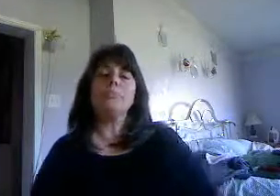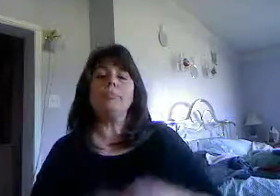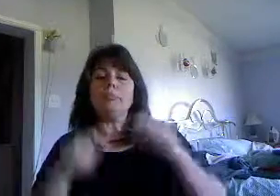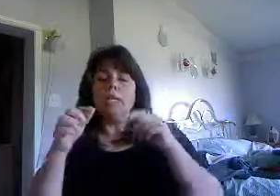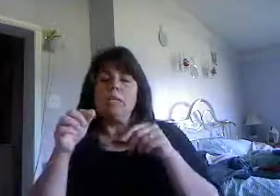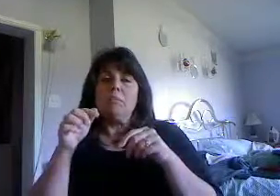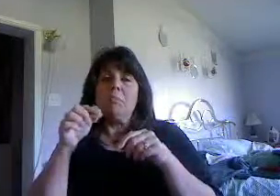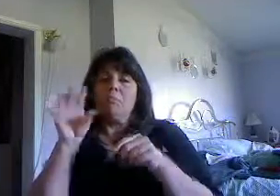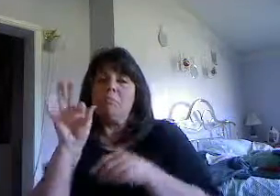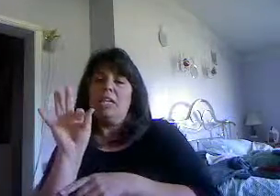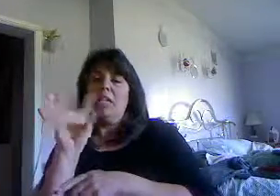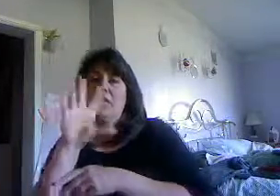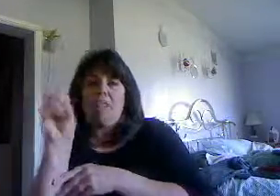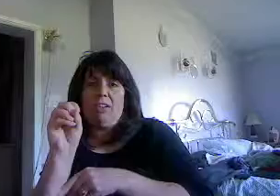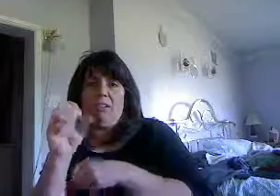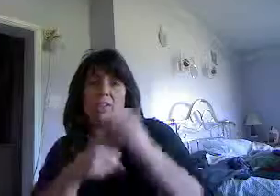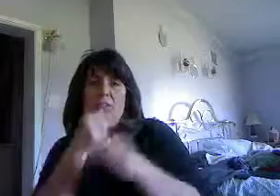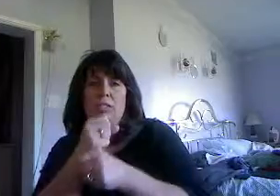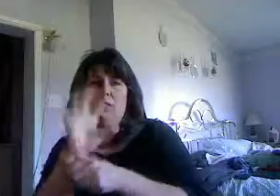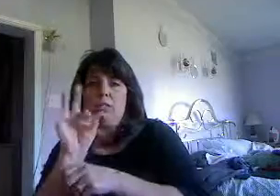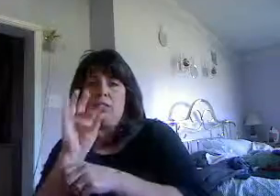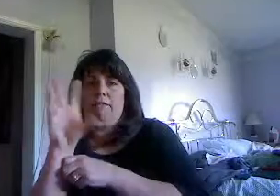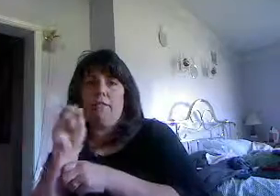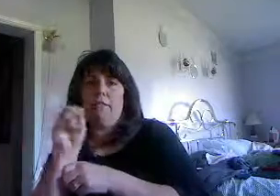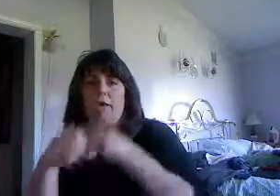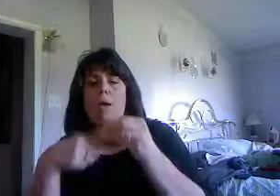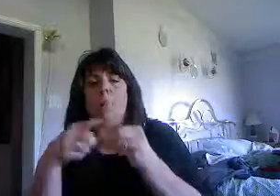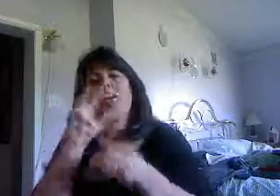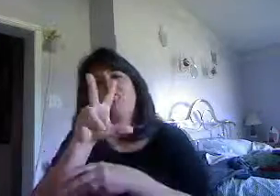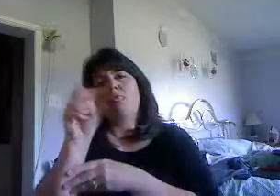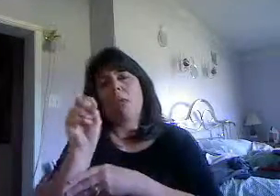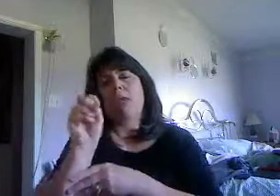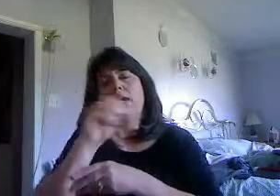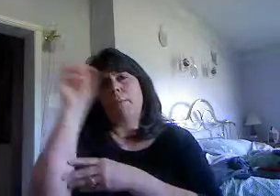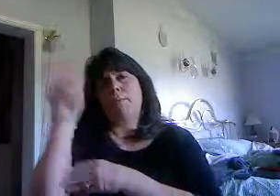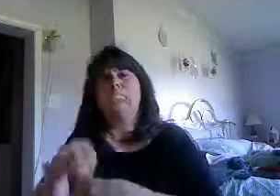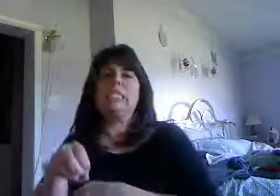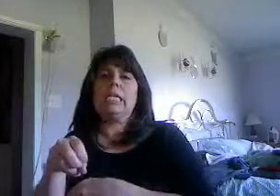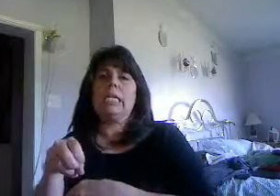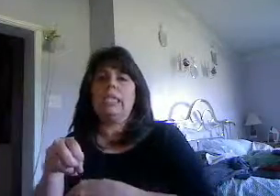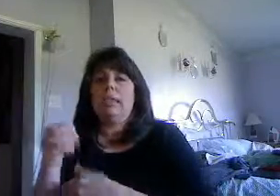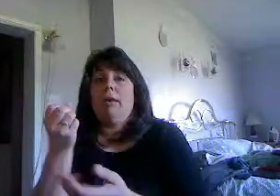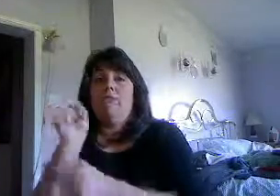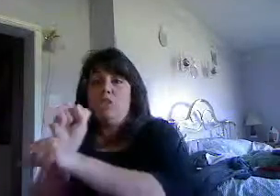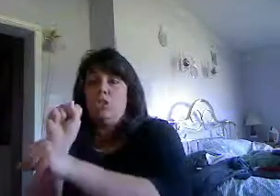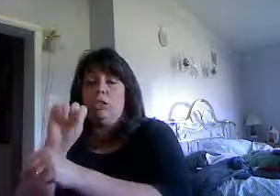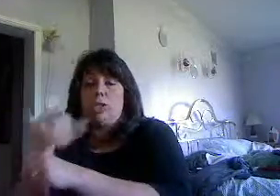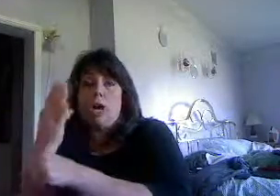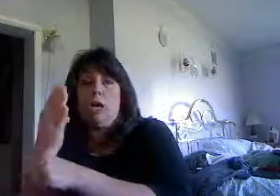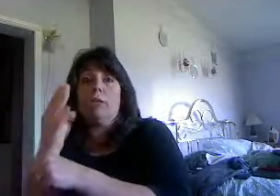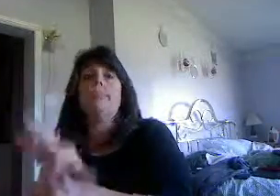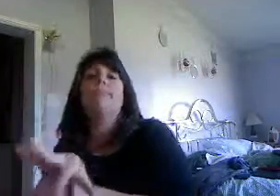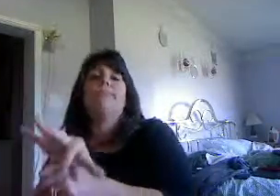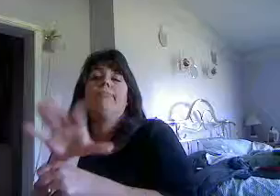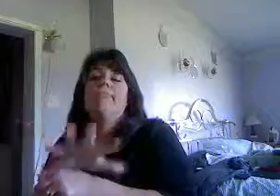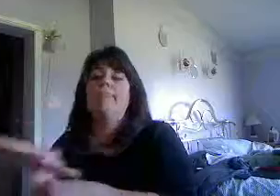about 37% of manufacturing employment in urban areas was located downtown.